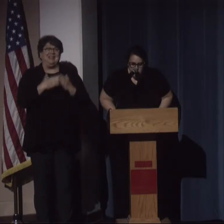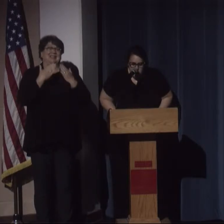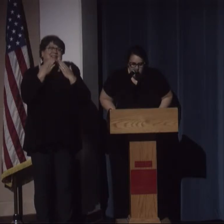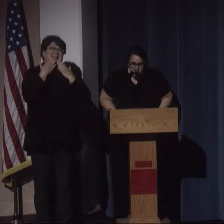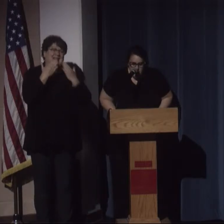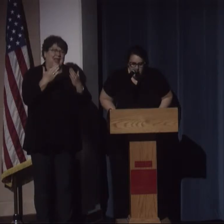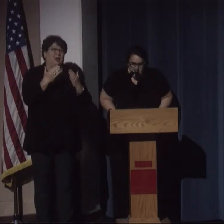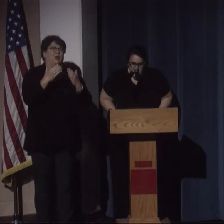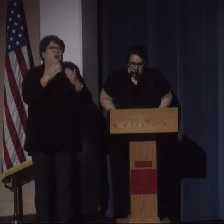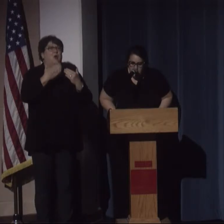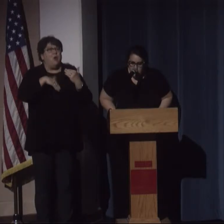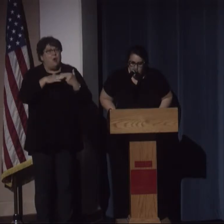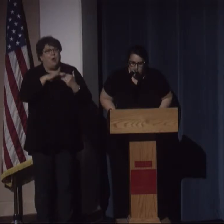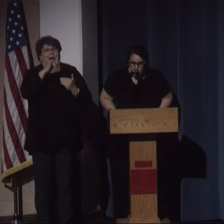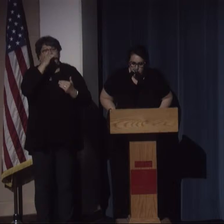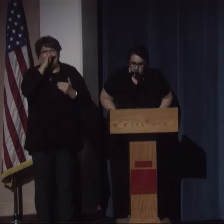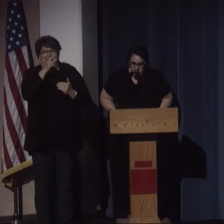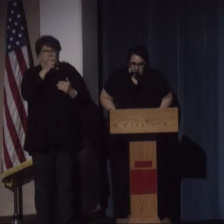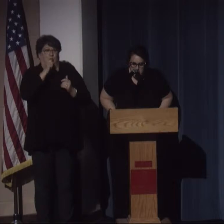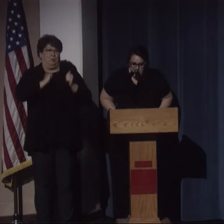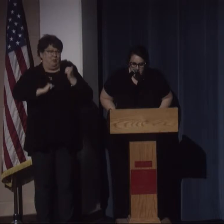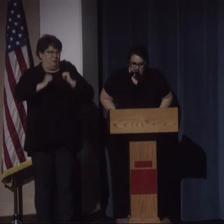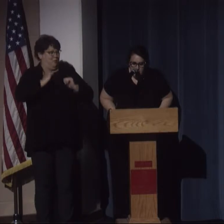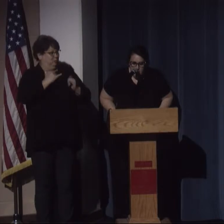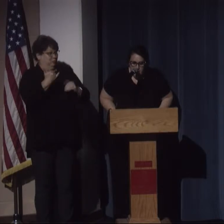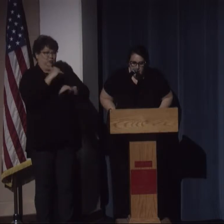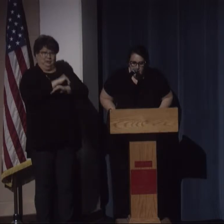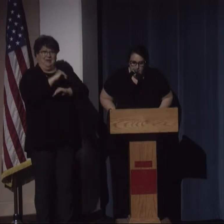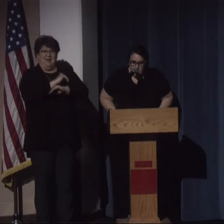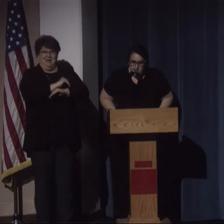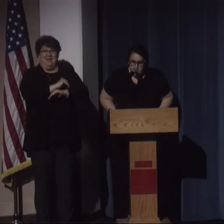thank you to all the kids that are performing tonight.